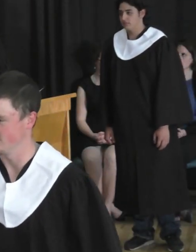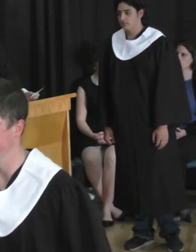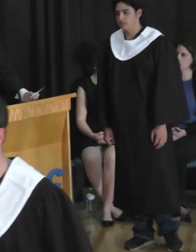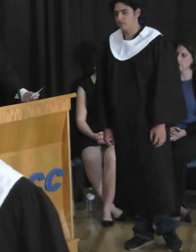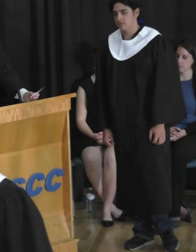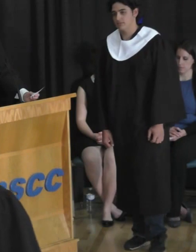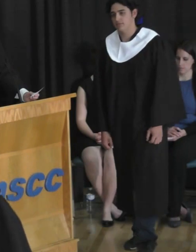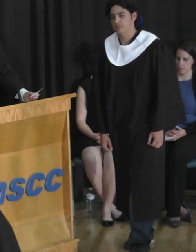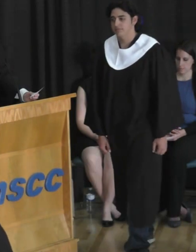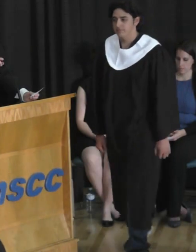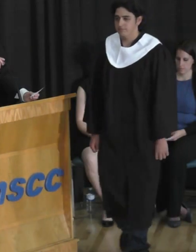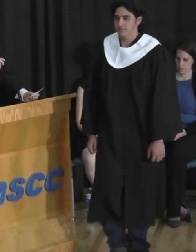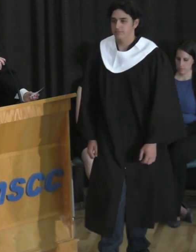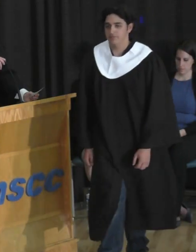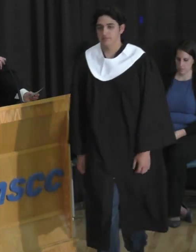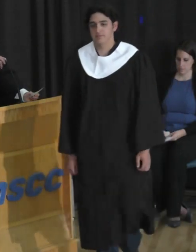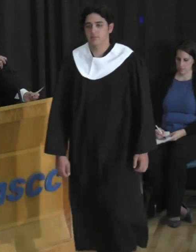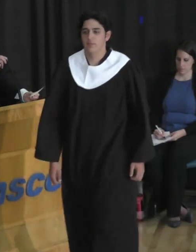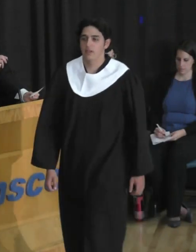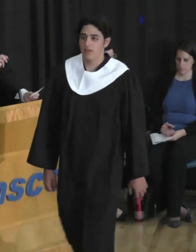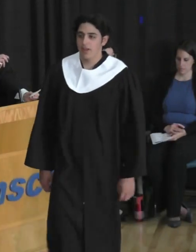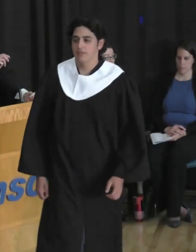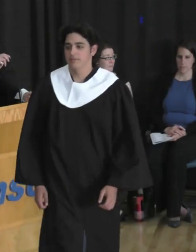Nathan Shanks.